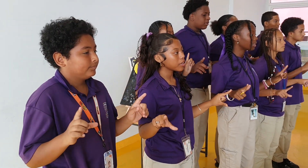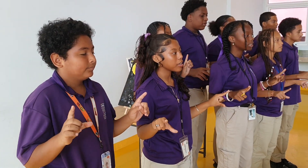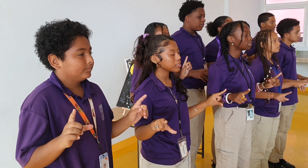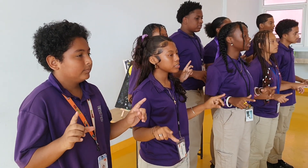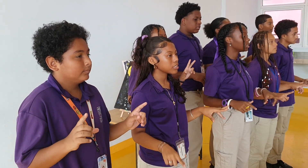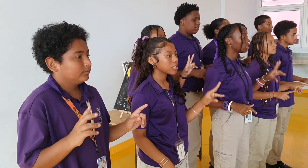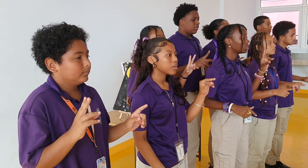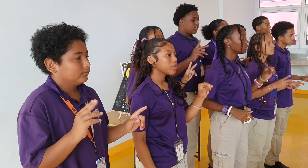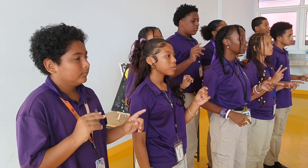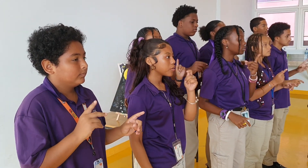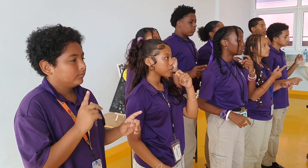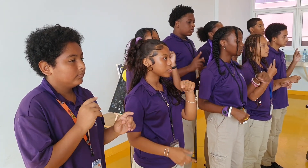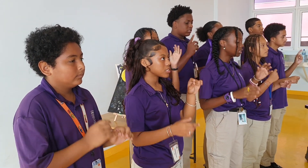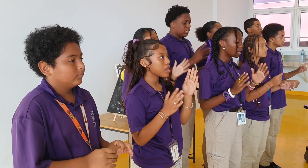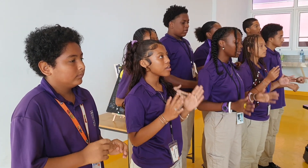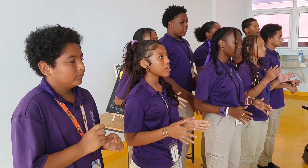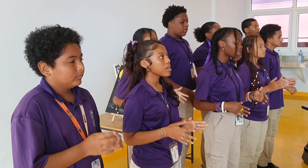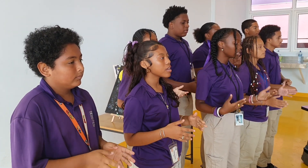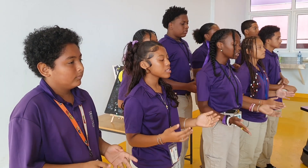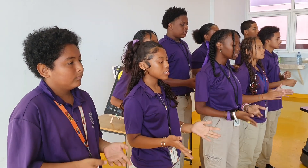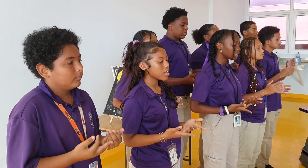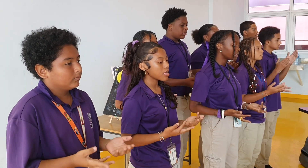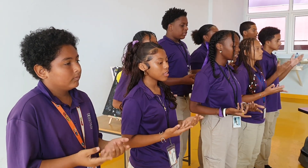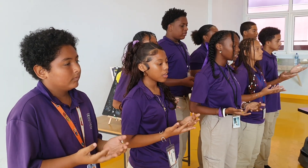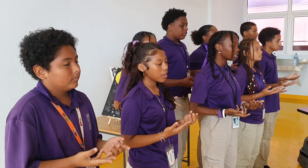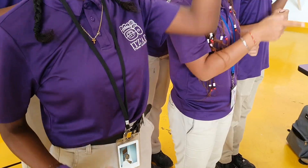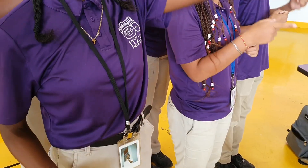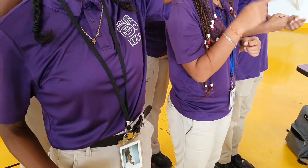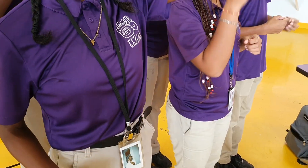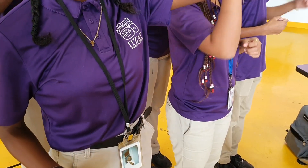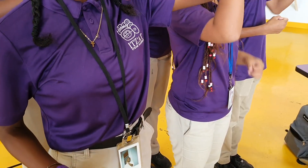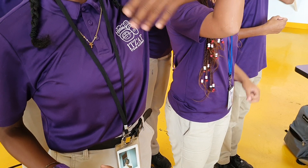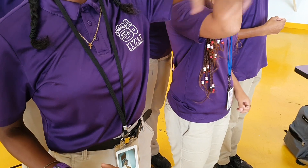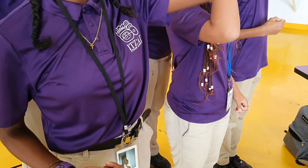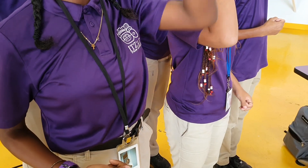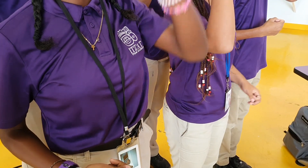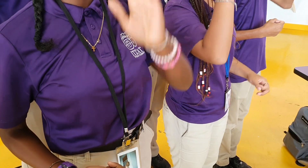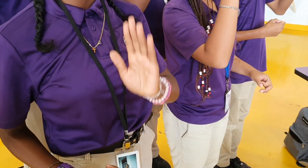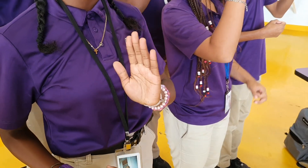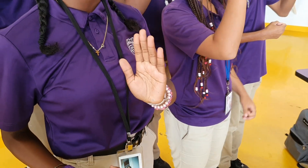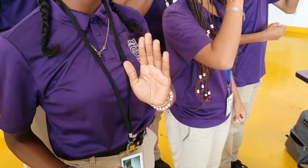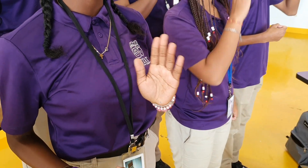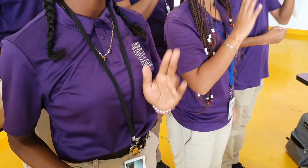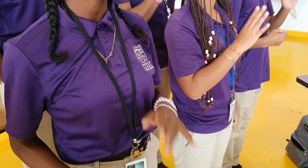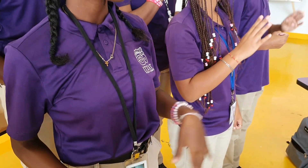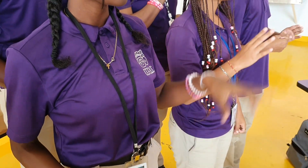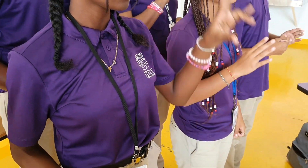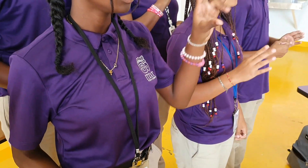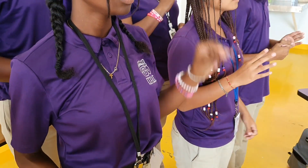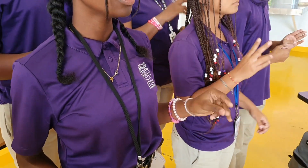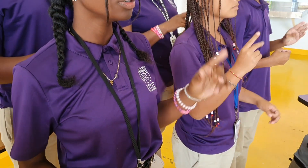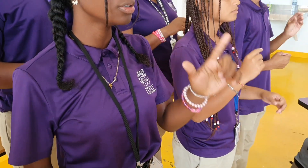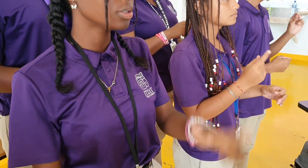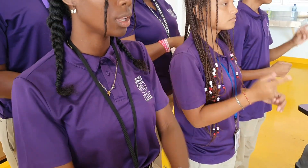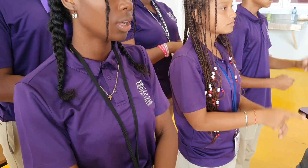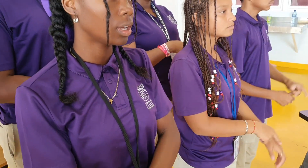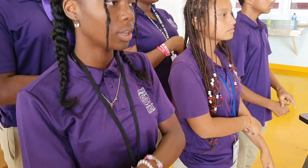Coordinator at the Ministry of Education, emphasized that a student's inability to understand a lesson due to hearing